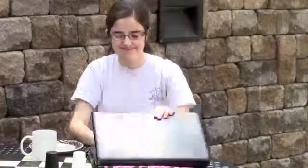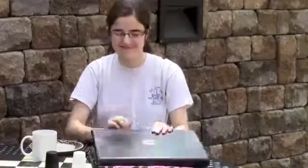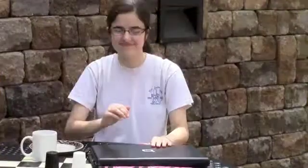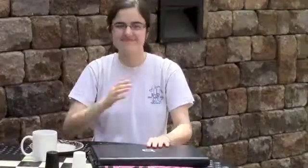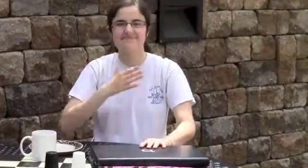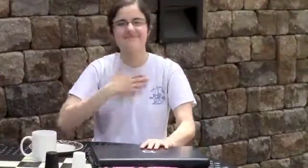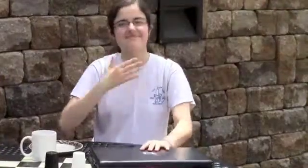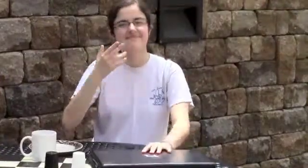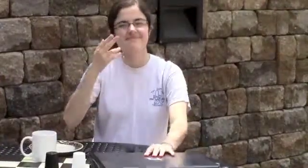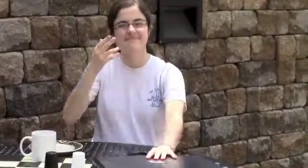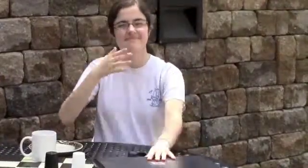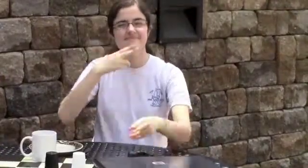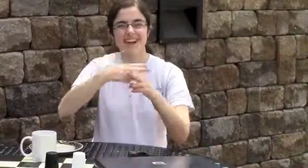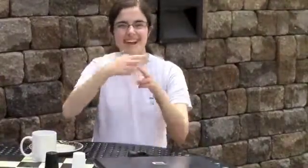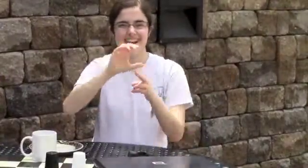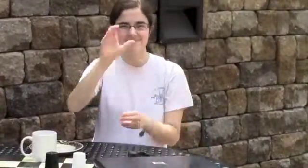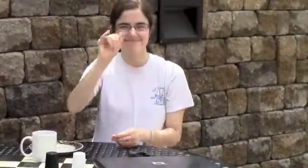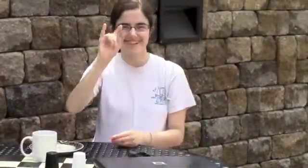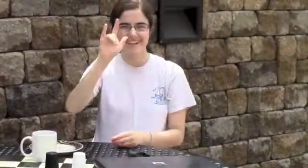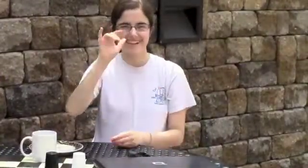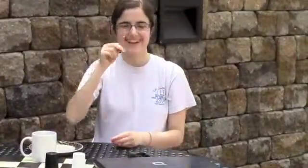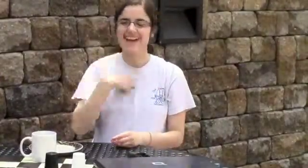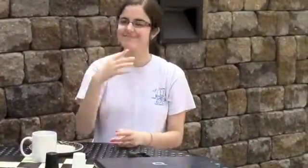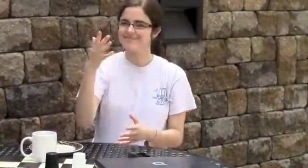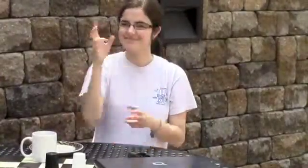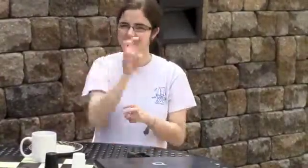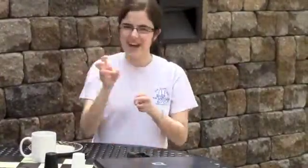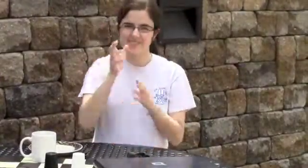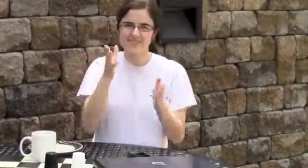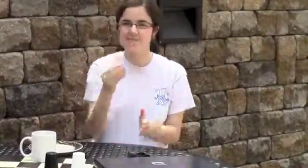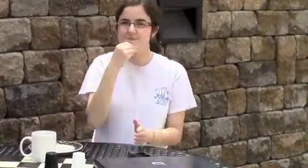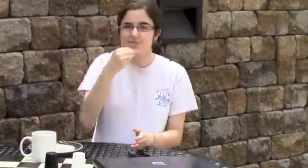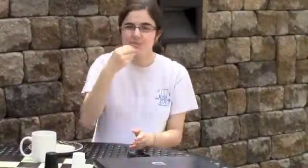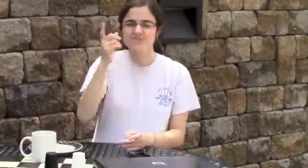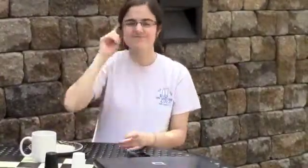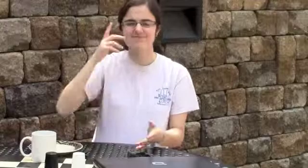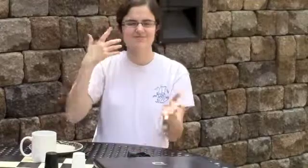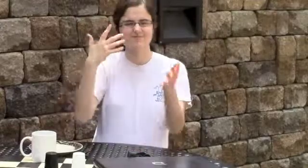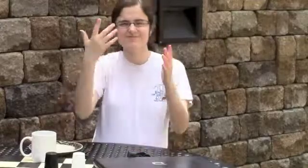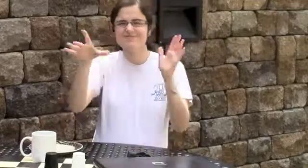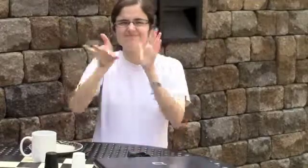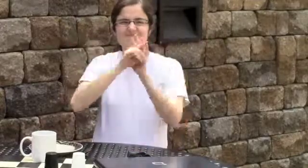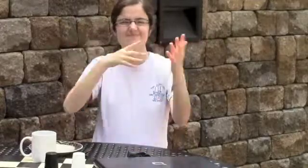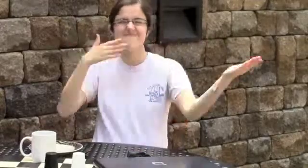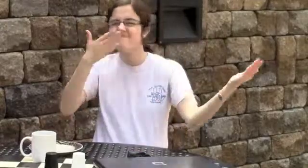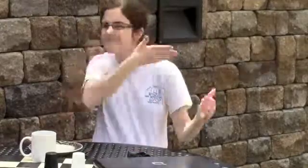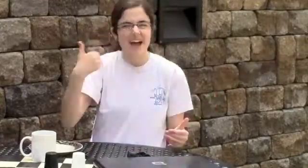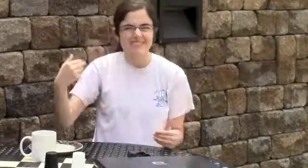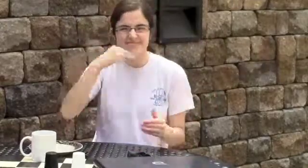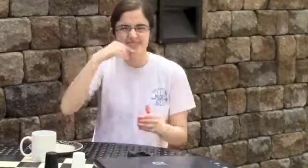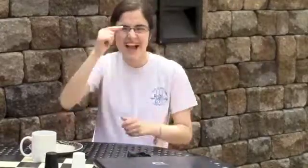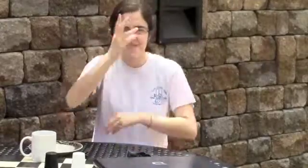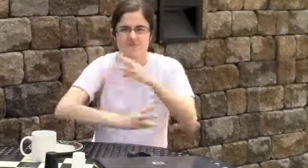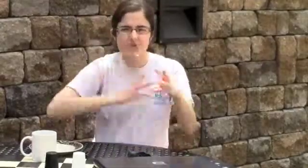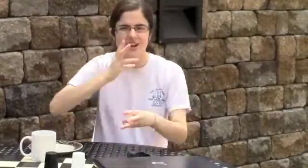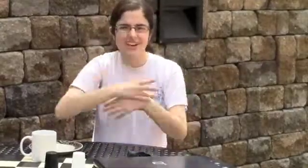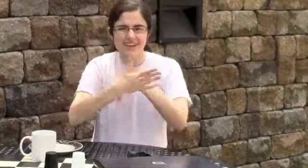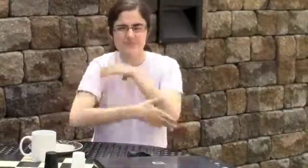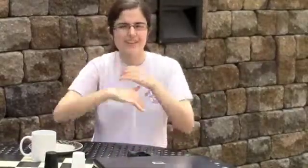Oh, hi there. My name is Caitlin, and I'm a world traveler. And I've